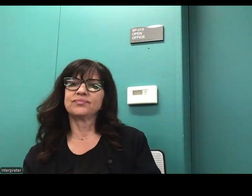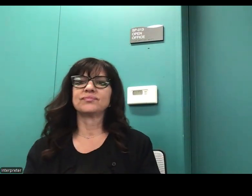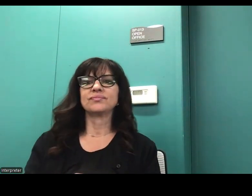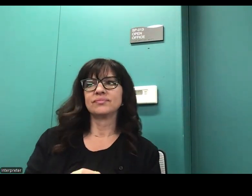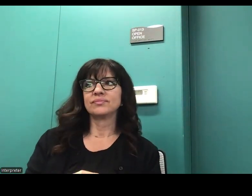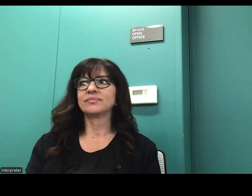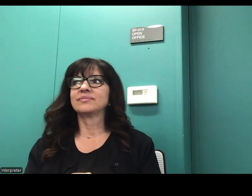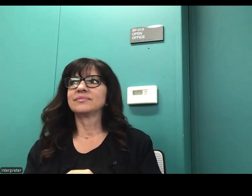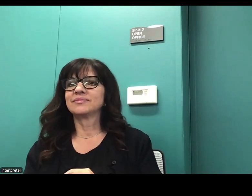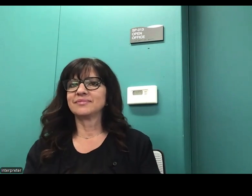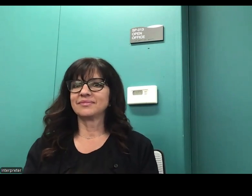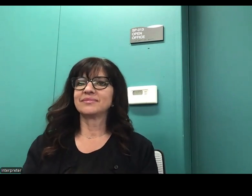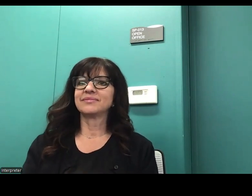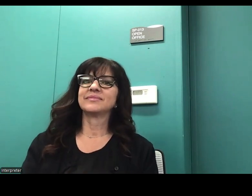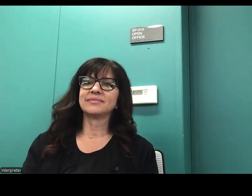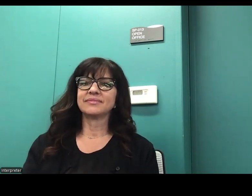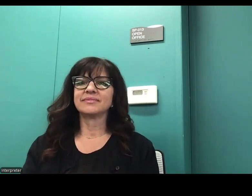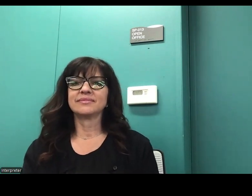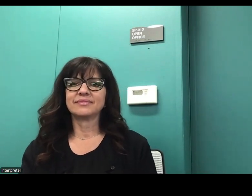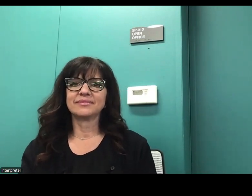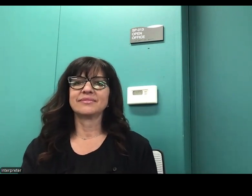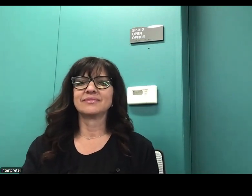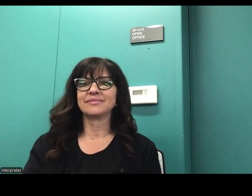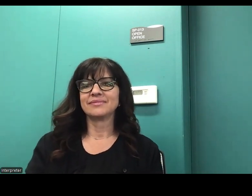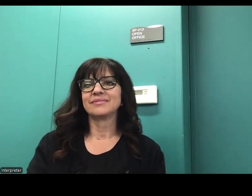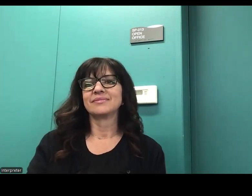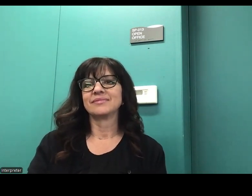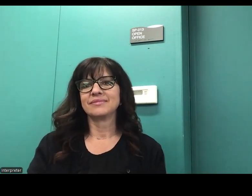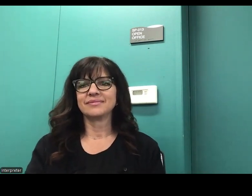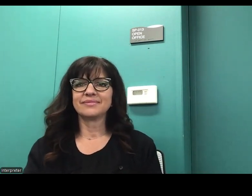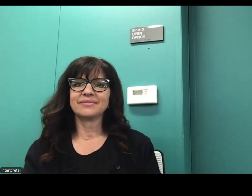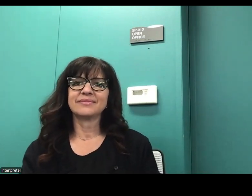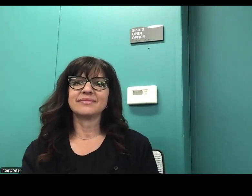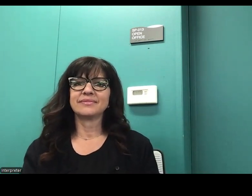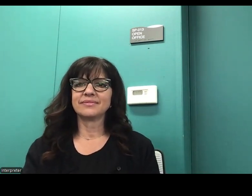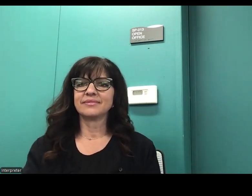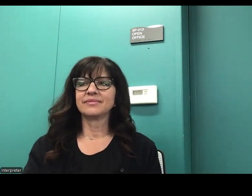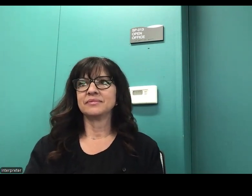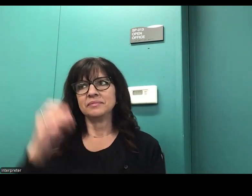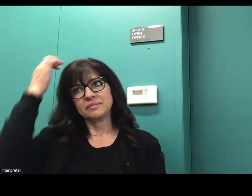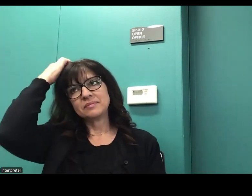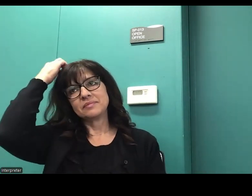rather be in the dark ages thinking that's time. It's been all night.